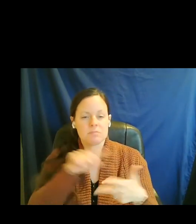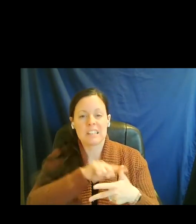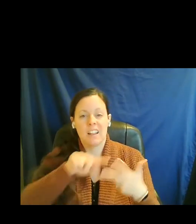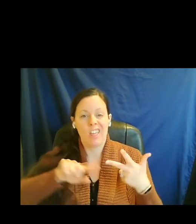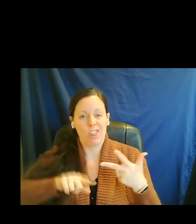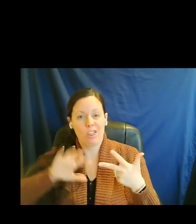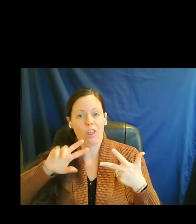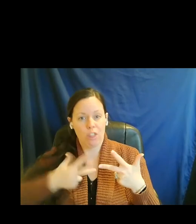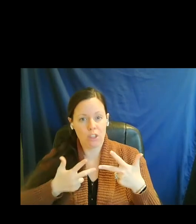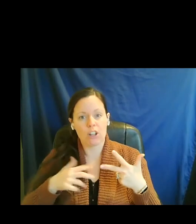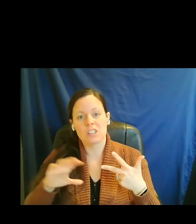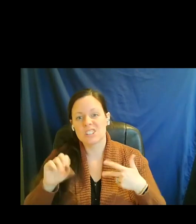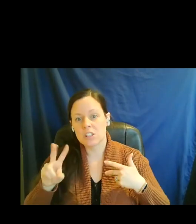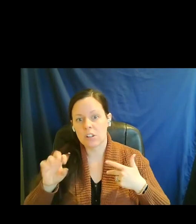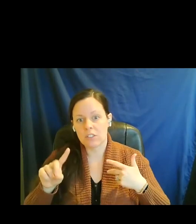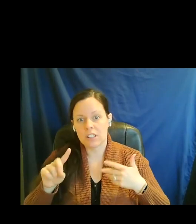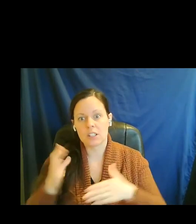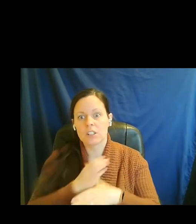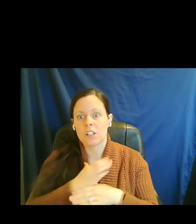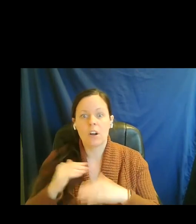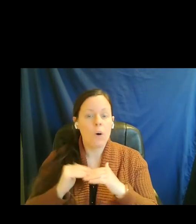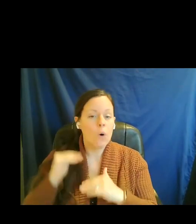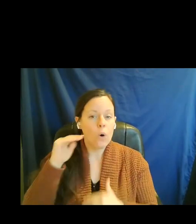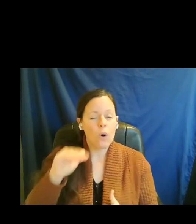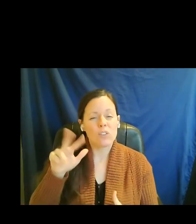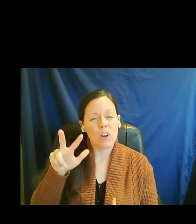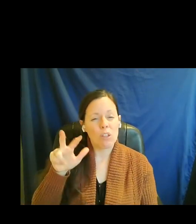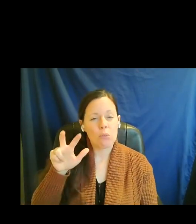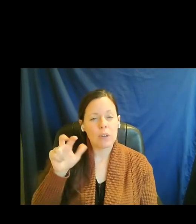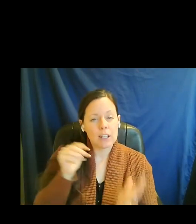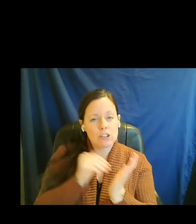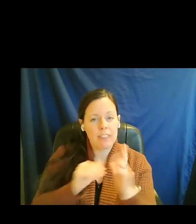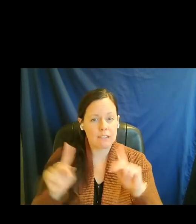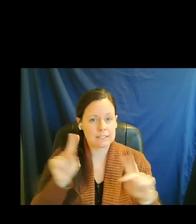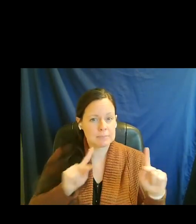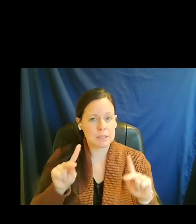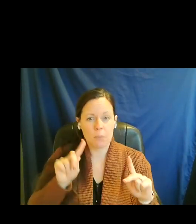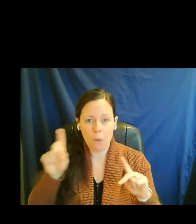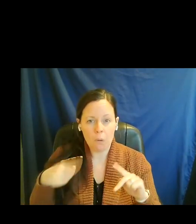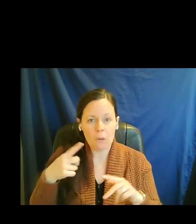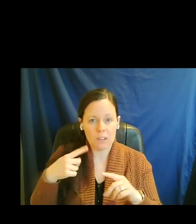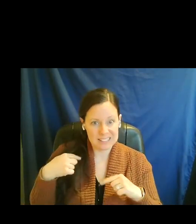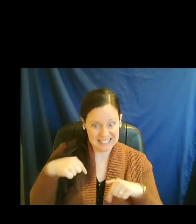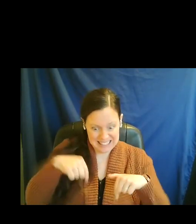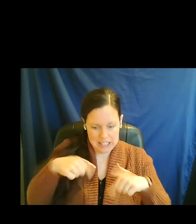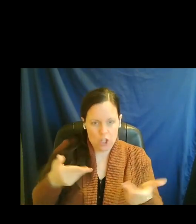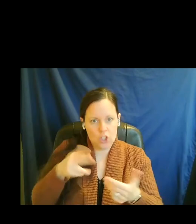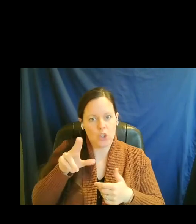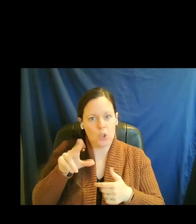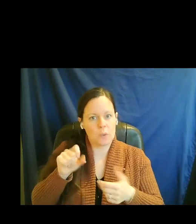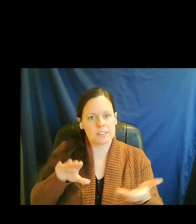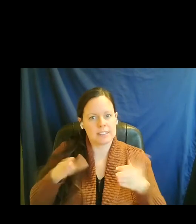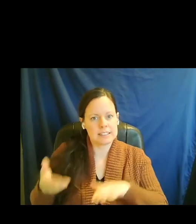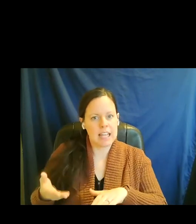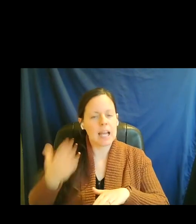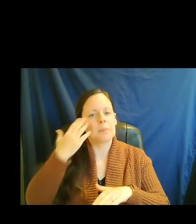this friend that over 300,000 people now just in the United States have died because of